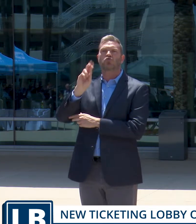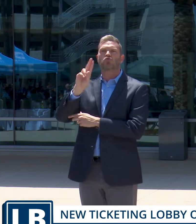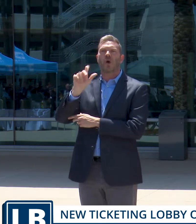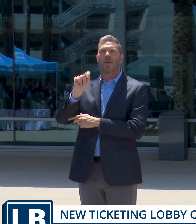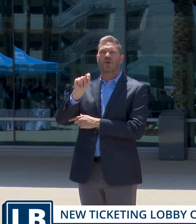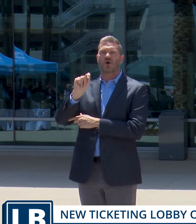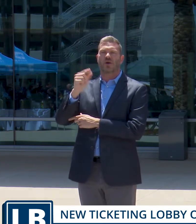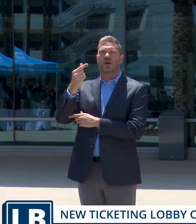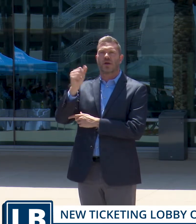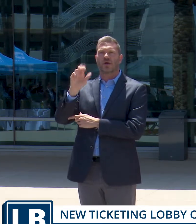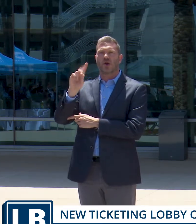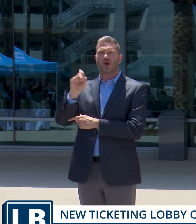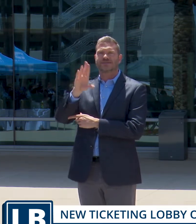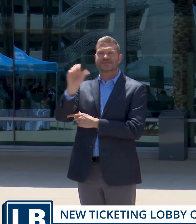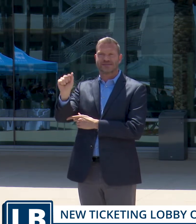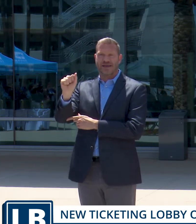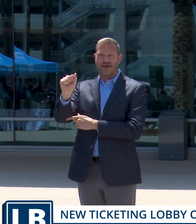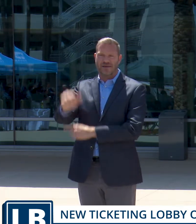Garcia.